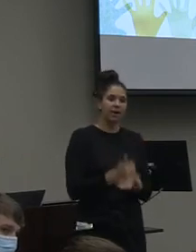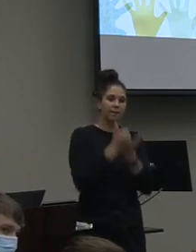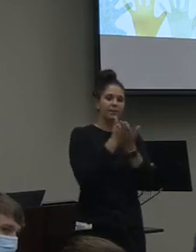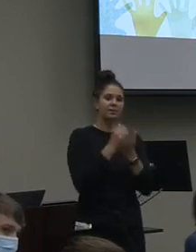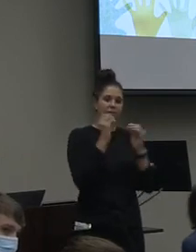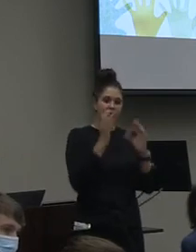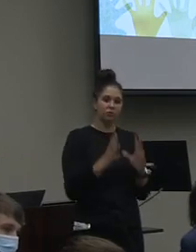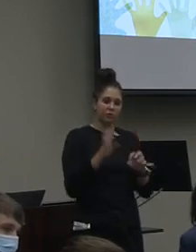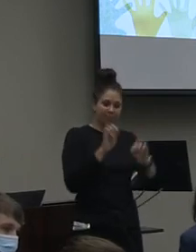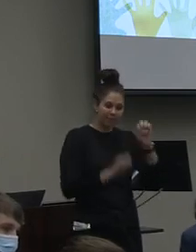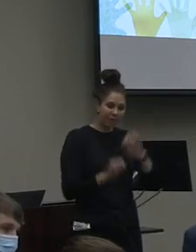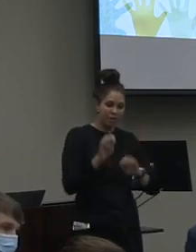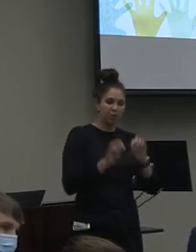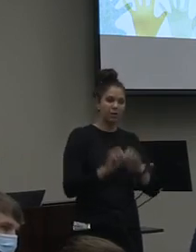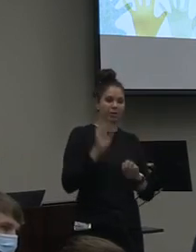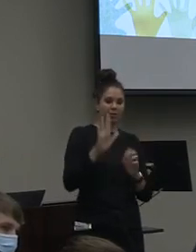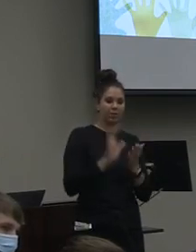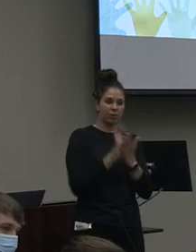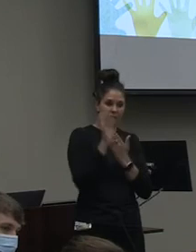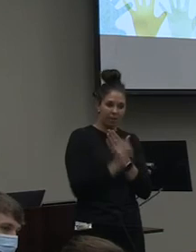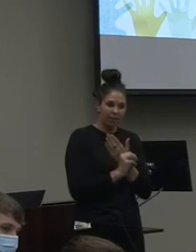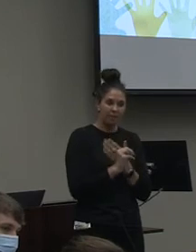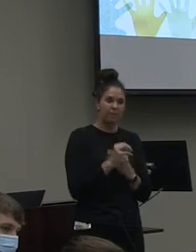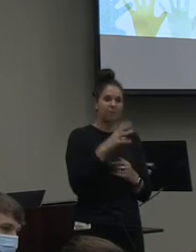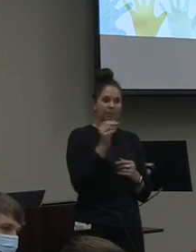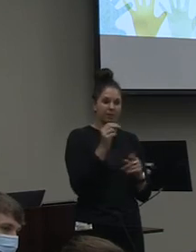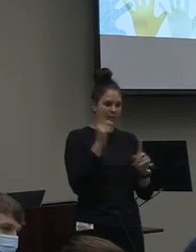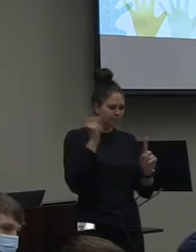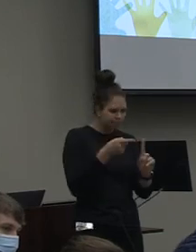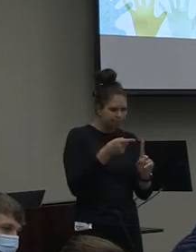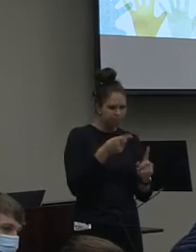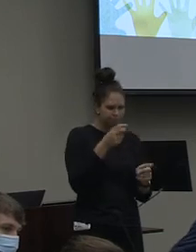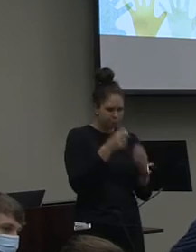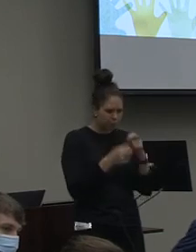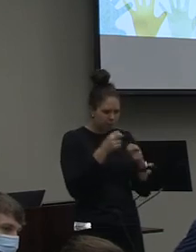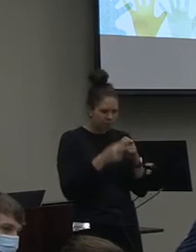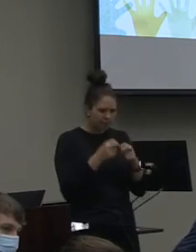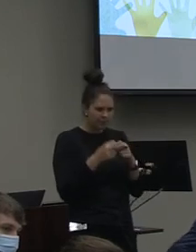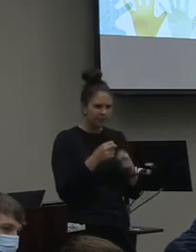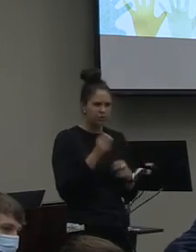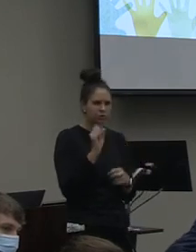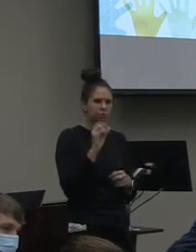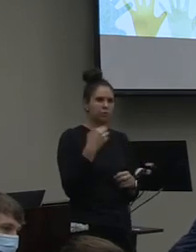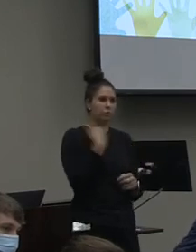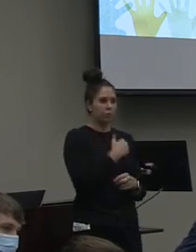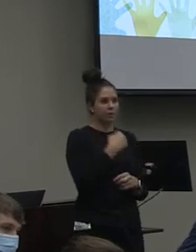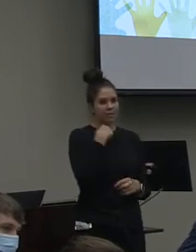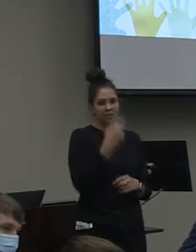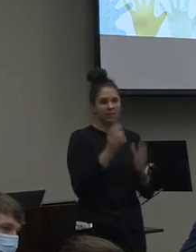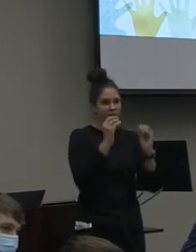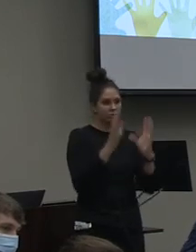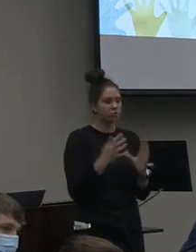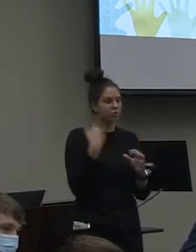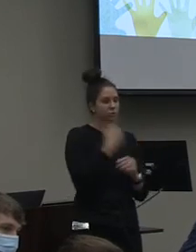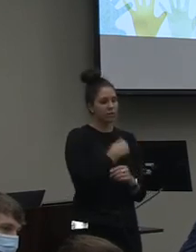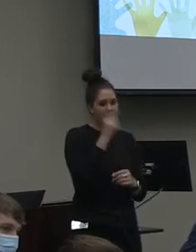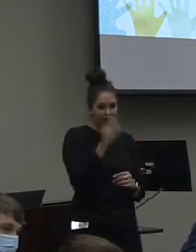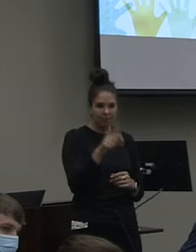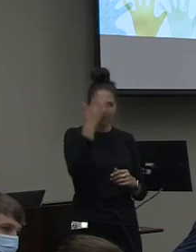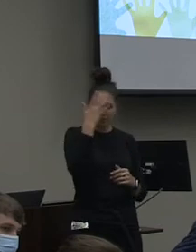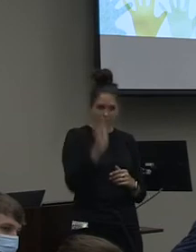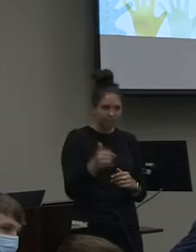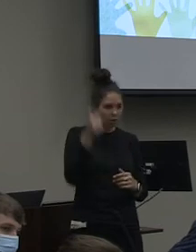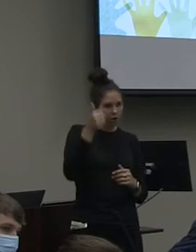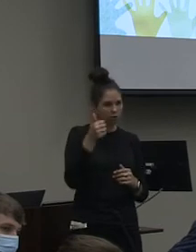to evaluate their curriculum, you know, and pinpoint problems. And so we just tell teachers, you know, we have to be smarter than